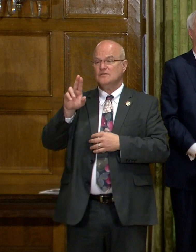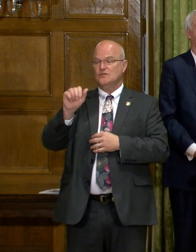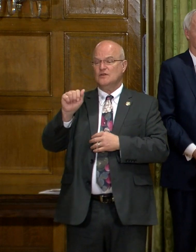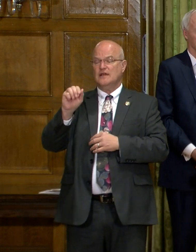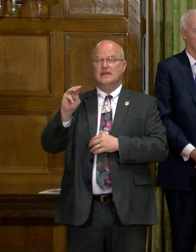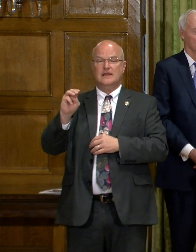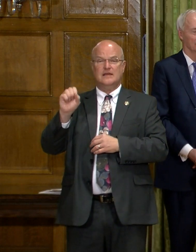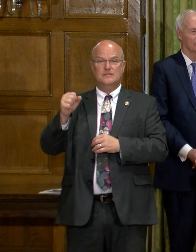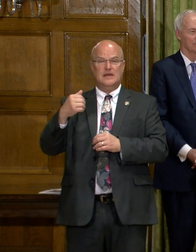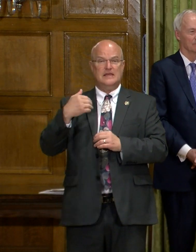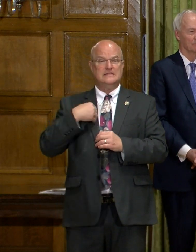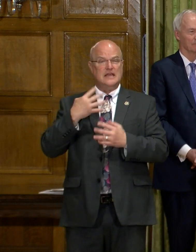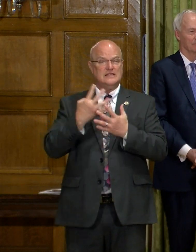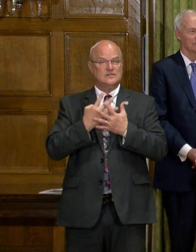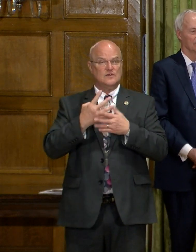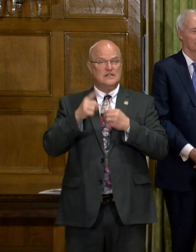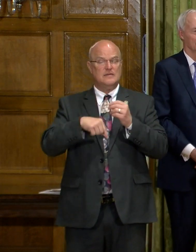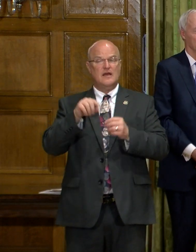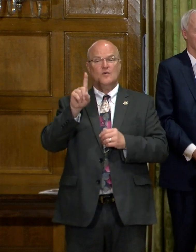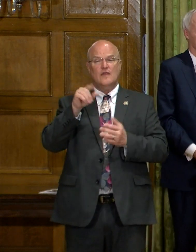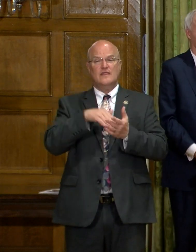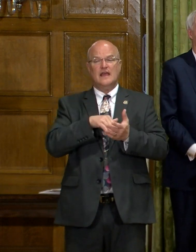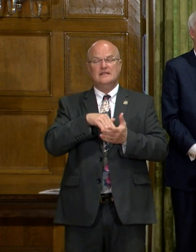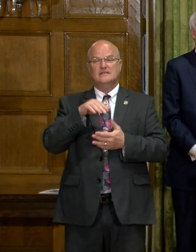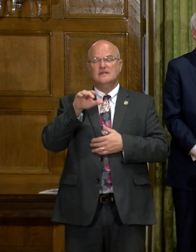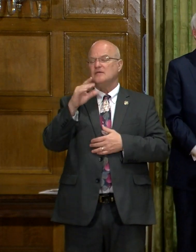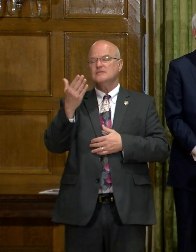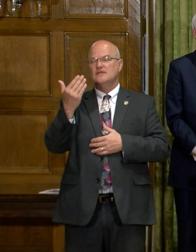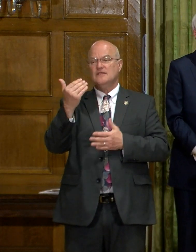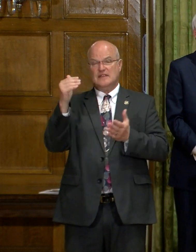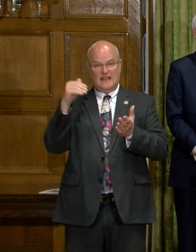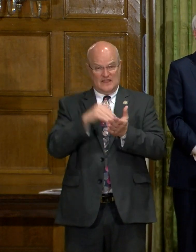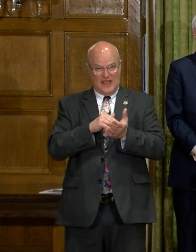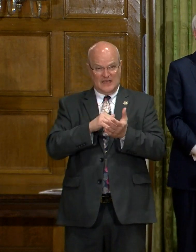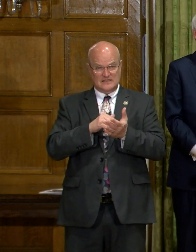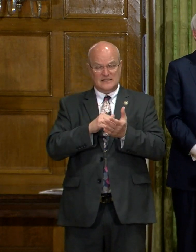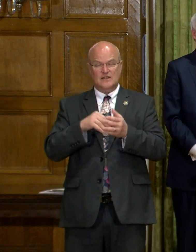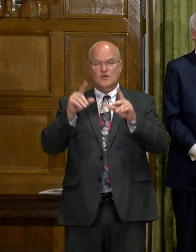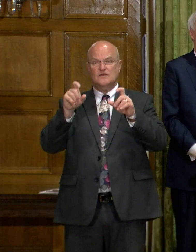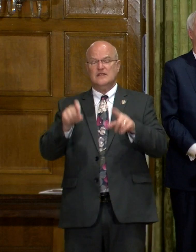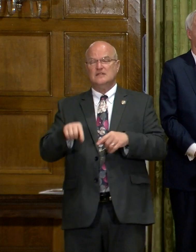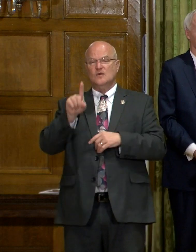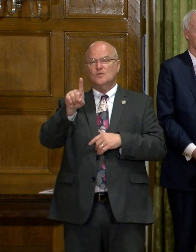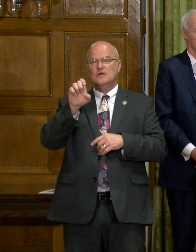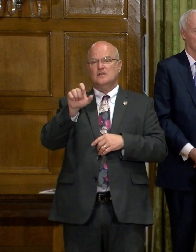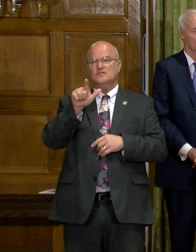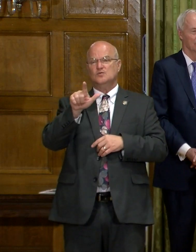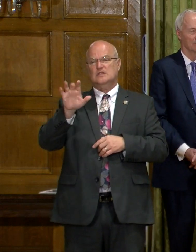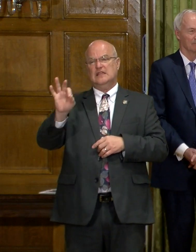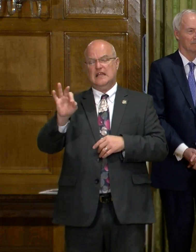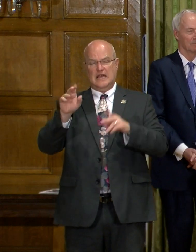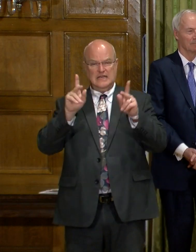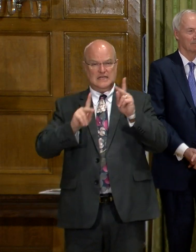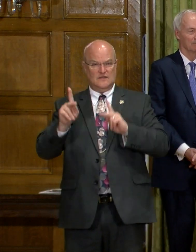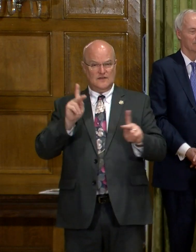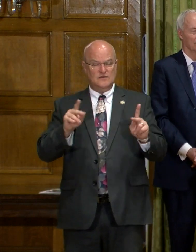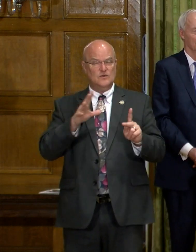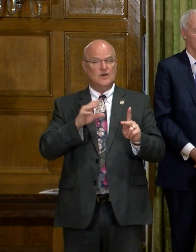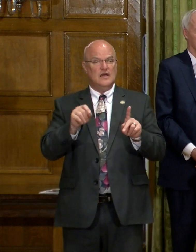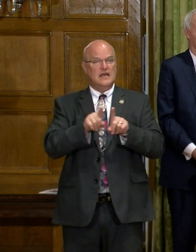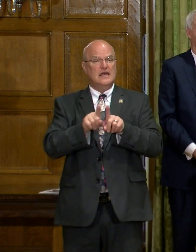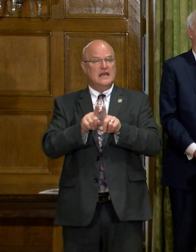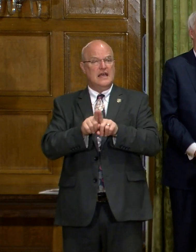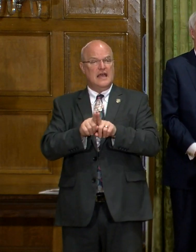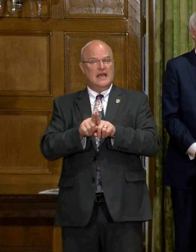UAMS has screened about 15,000 individuals, and we've tested 4,129 individuals. And